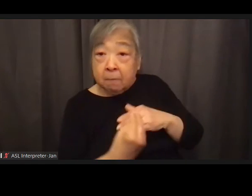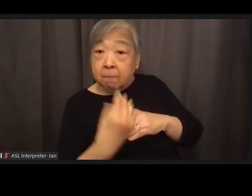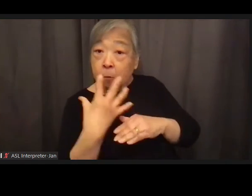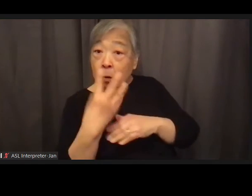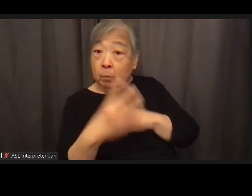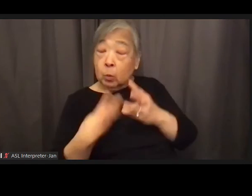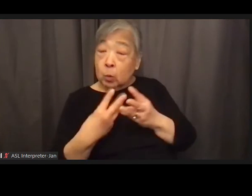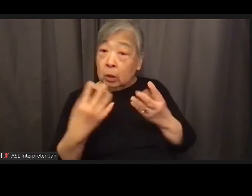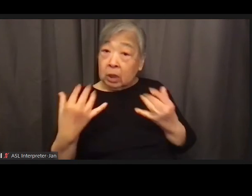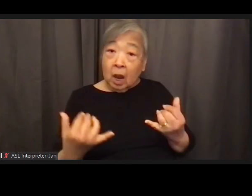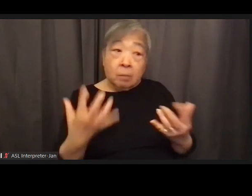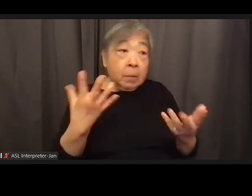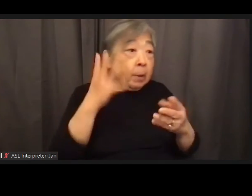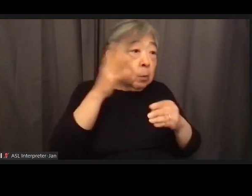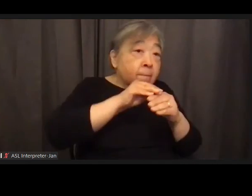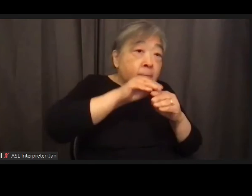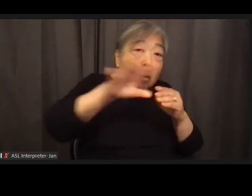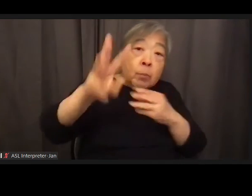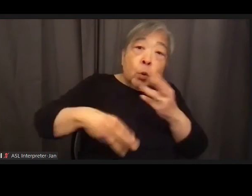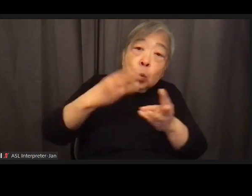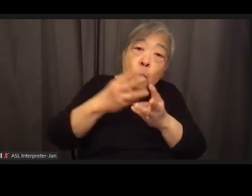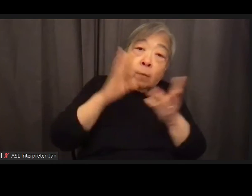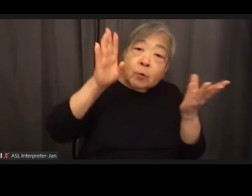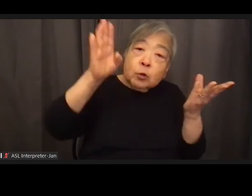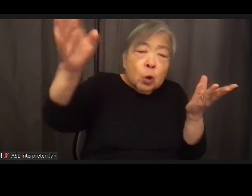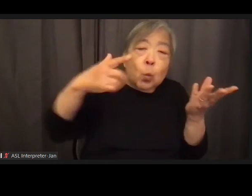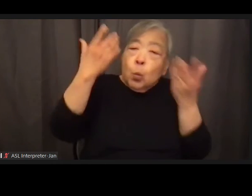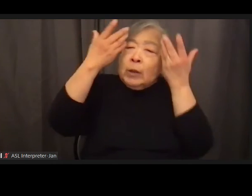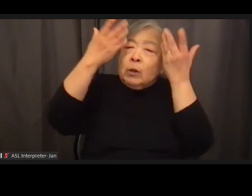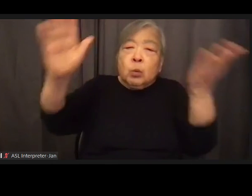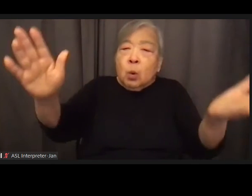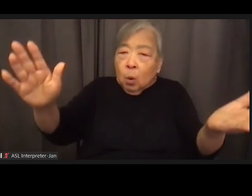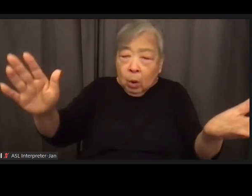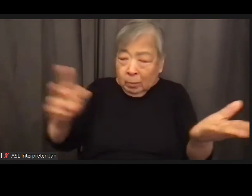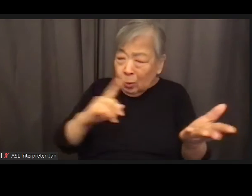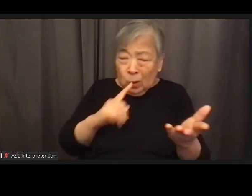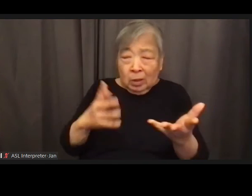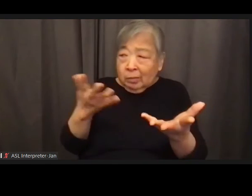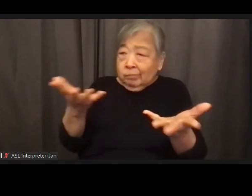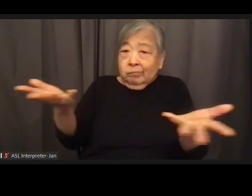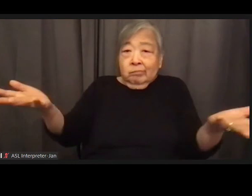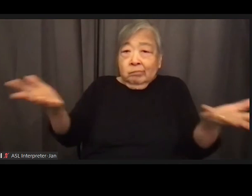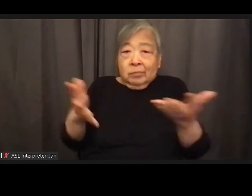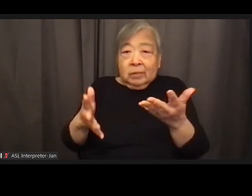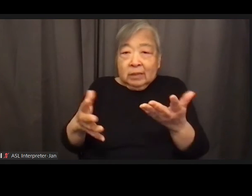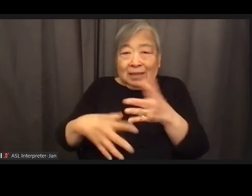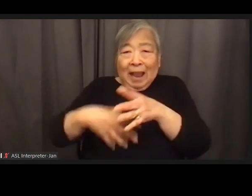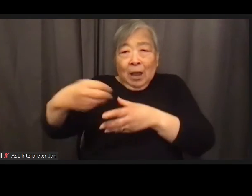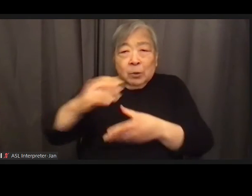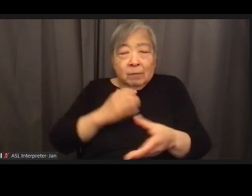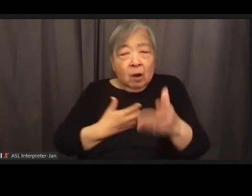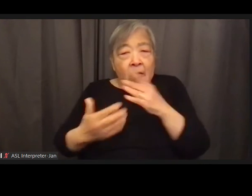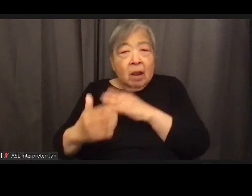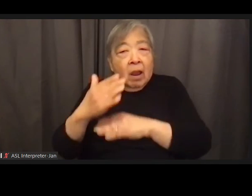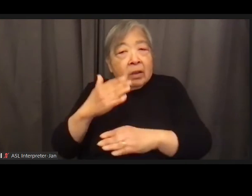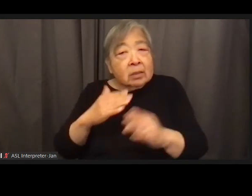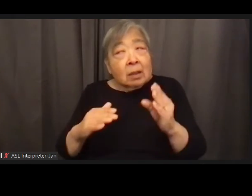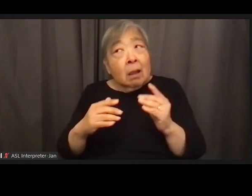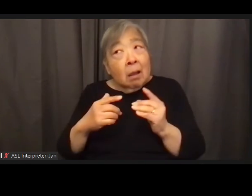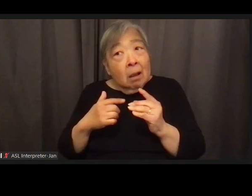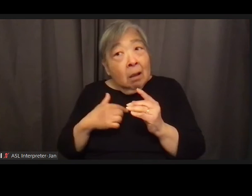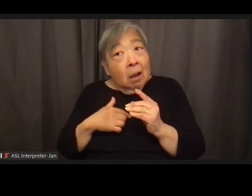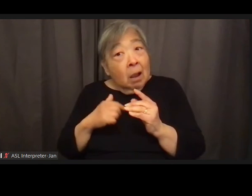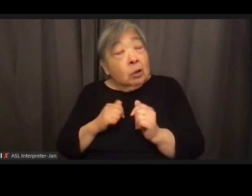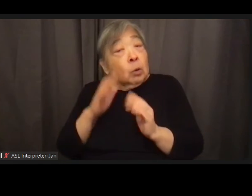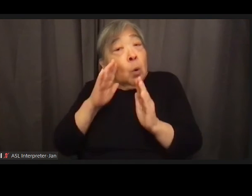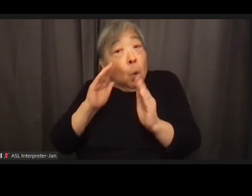we don't really know. You know, it's kind of out of our hands at some point, but I mean, I can only hope that people would engage